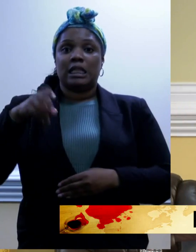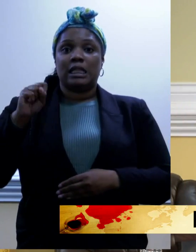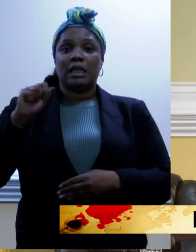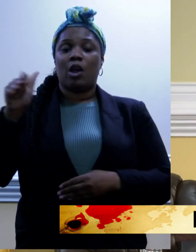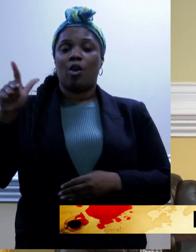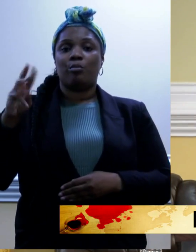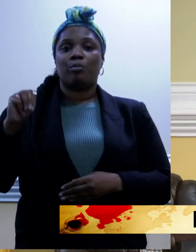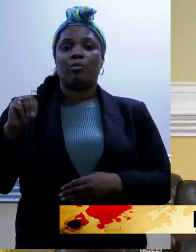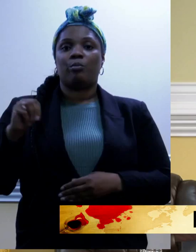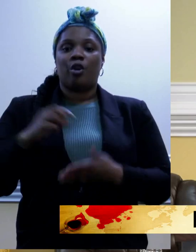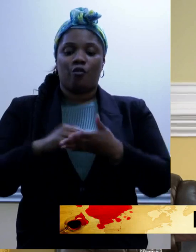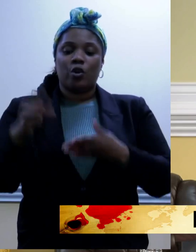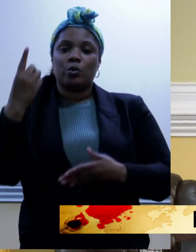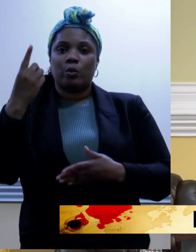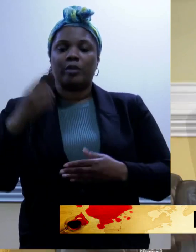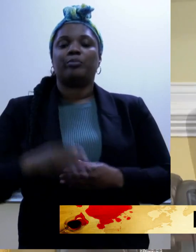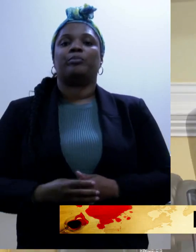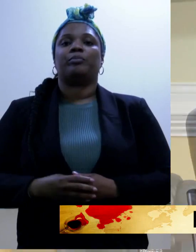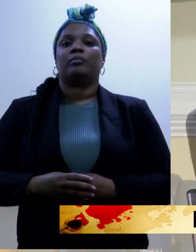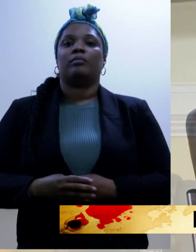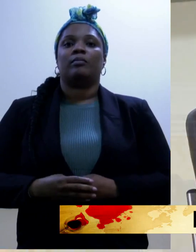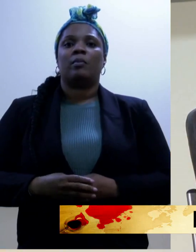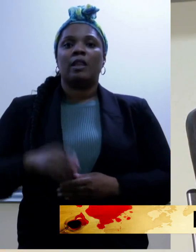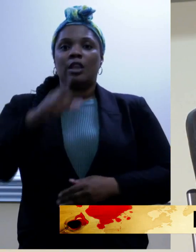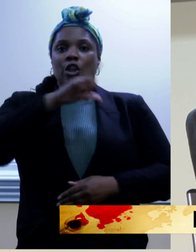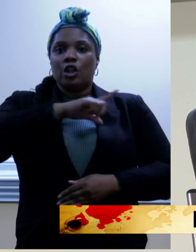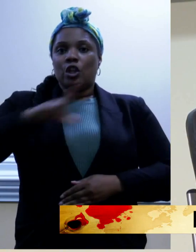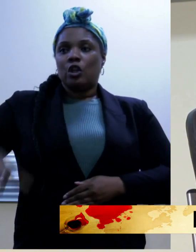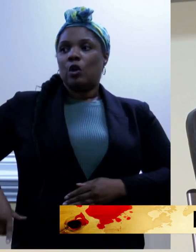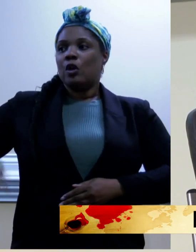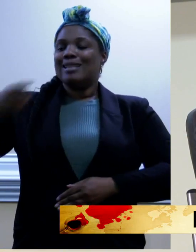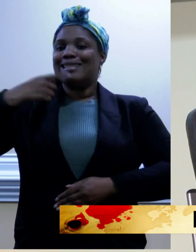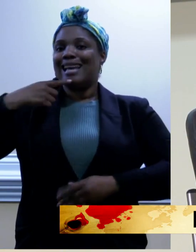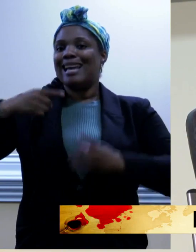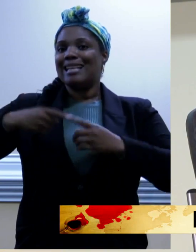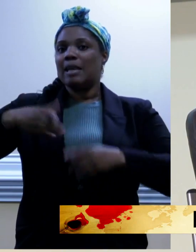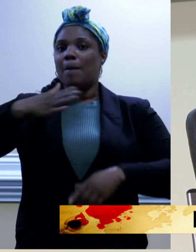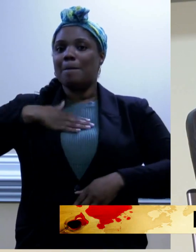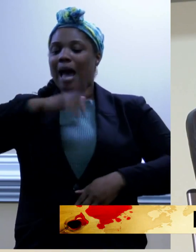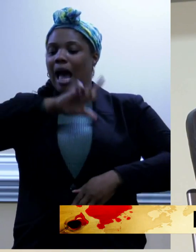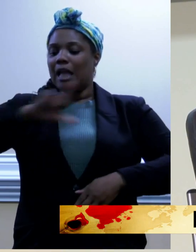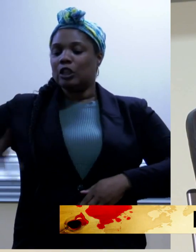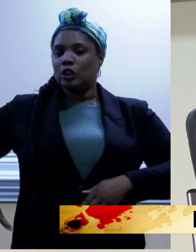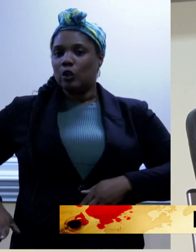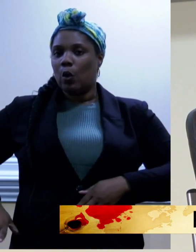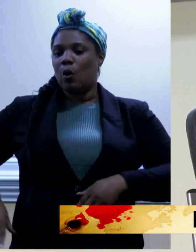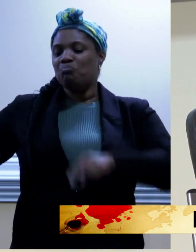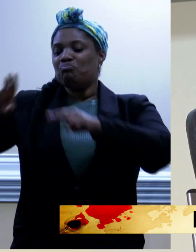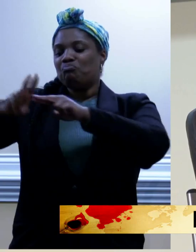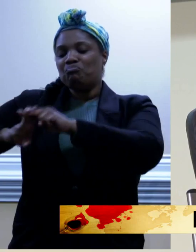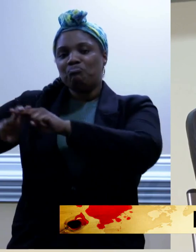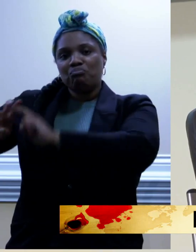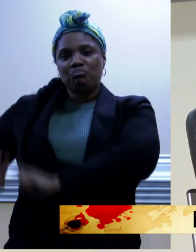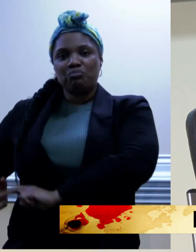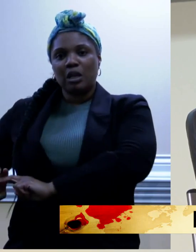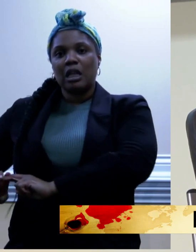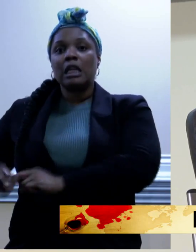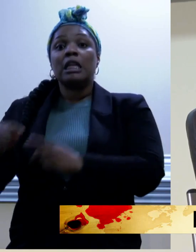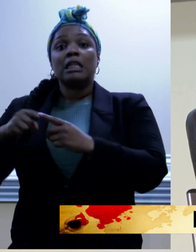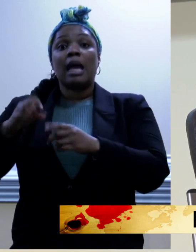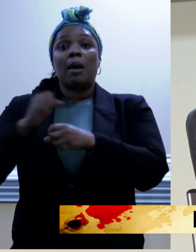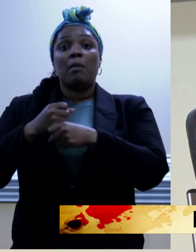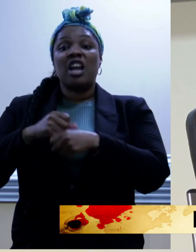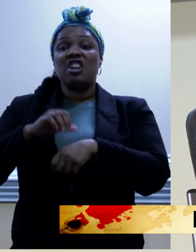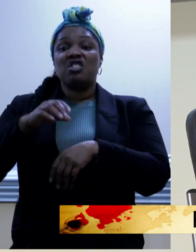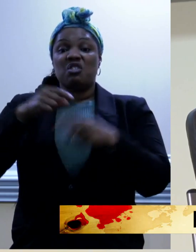verse 1. Go ahead and read it. The Lord said unto my Lord, Sit thou at my right hand, until I make